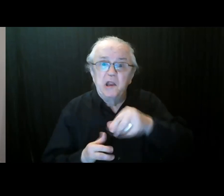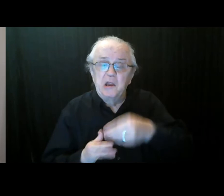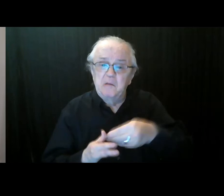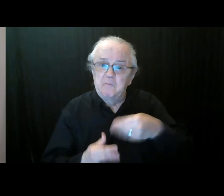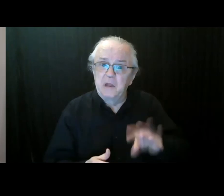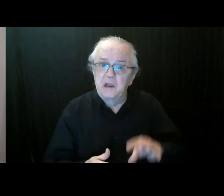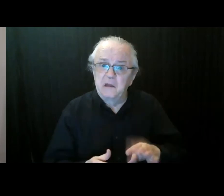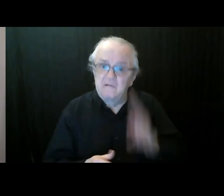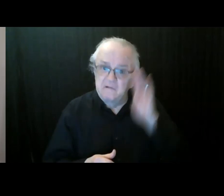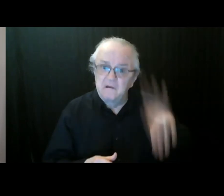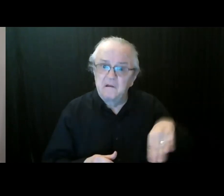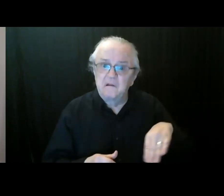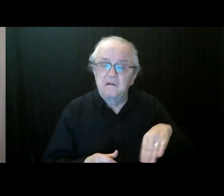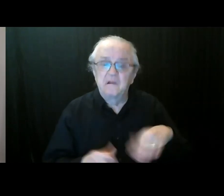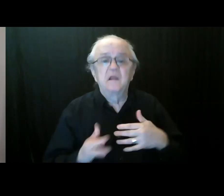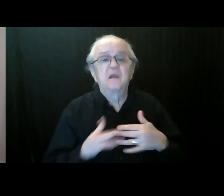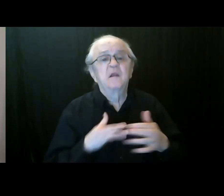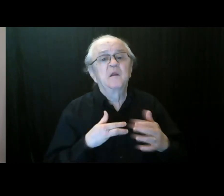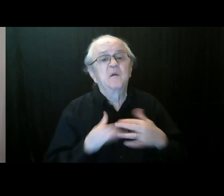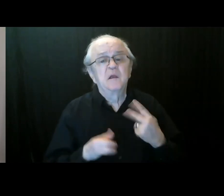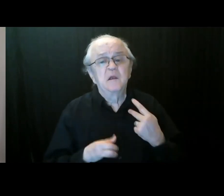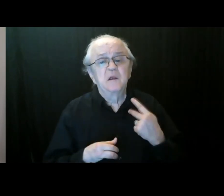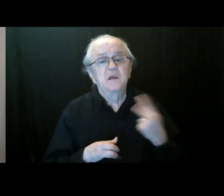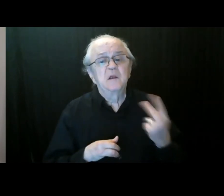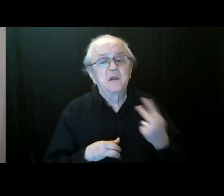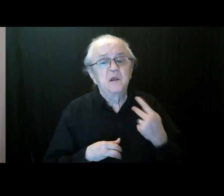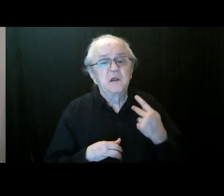Besides, we are dog people.